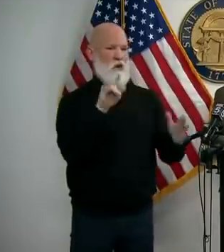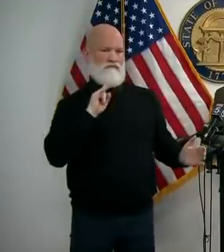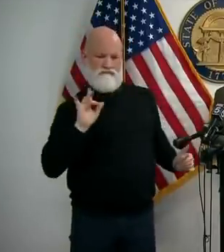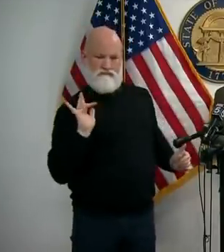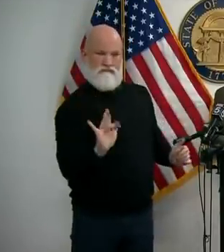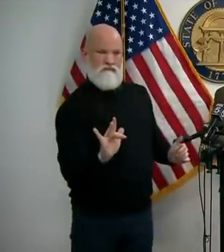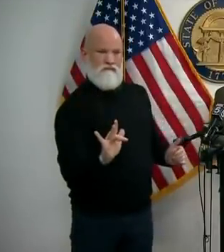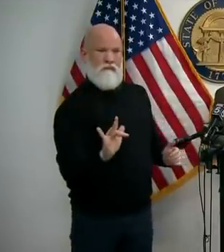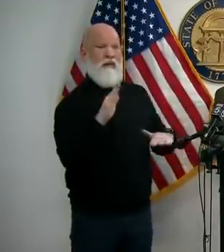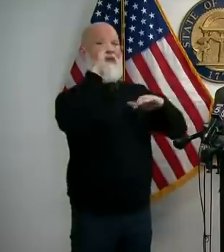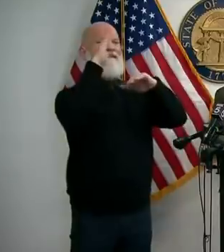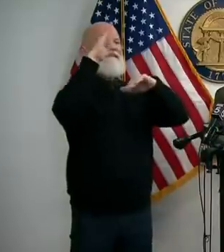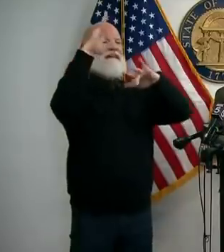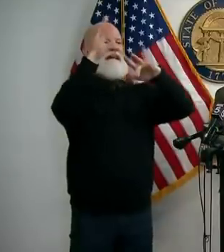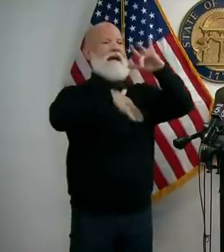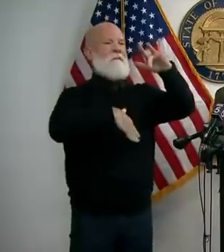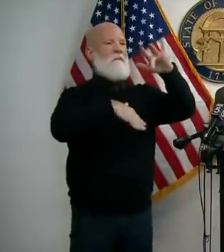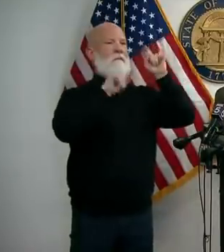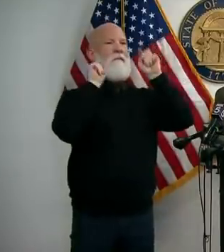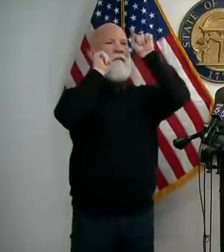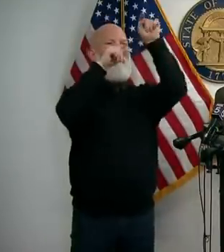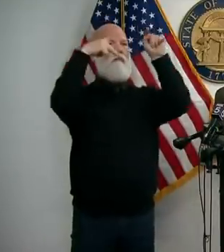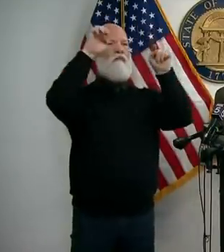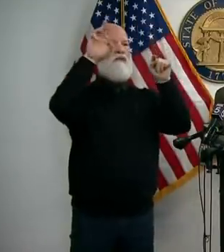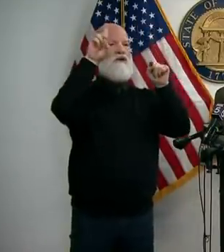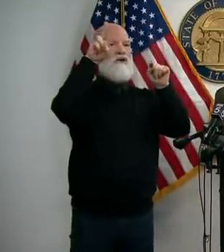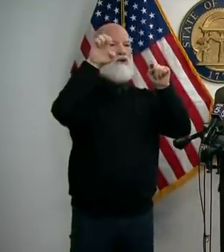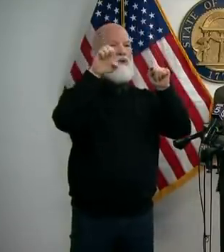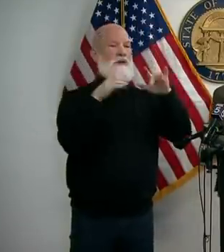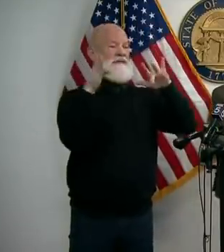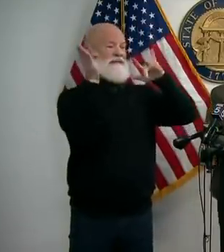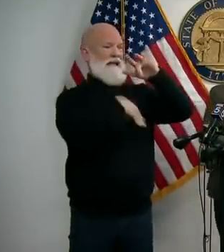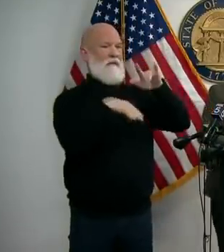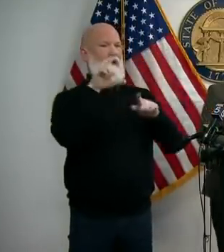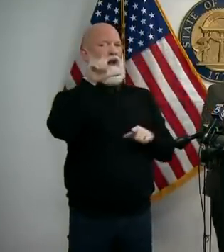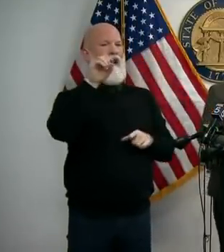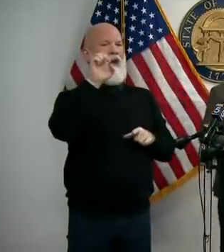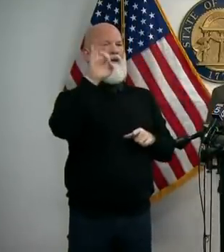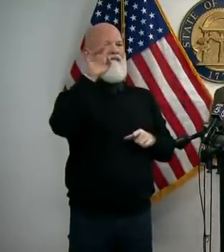Loeffler, who did vote for that, which makes me think there's probably Republicans who chose not to vote for the 2 incumbent senators.